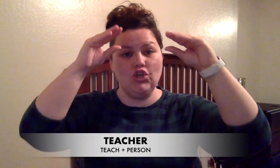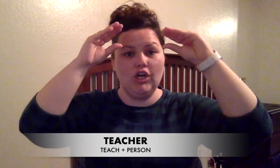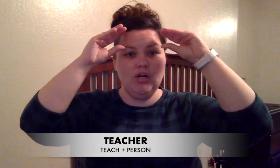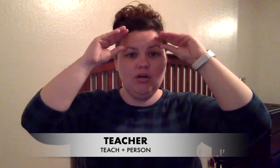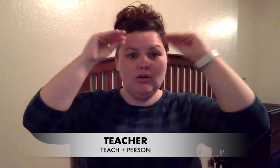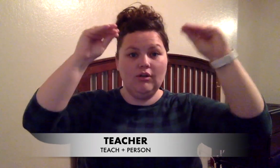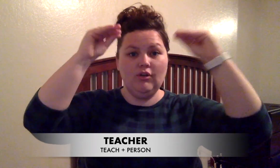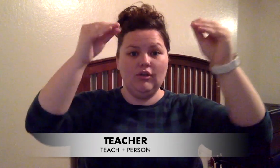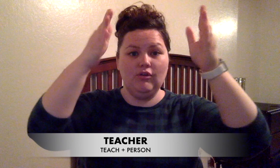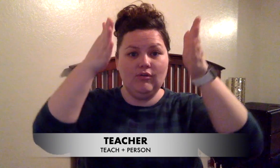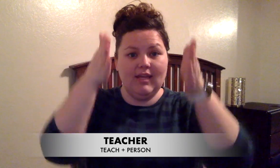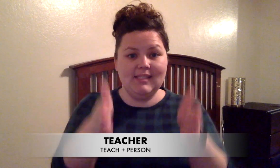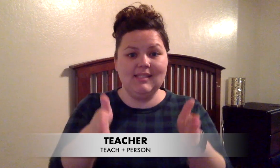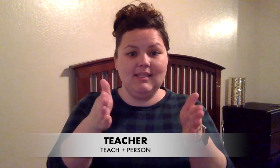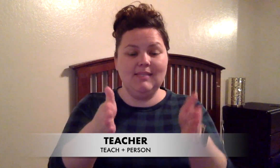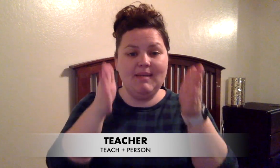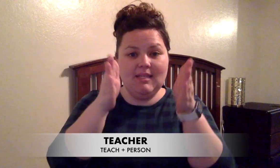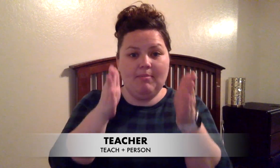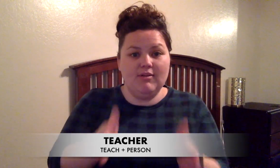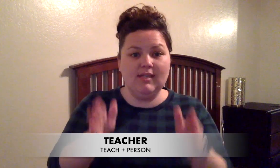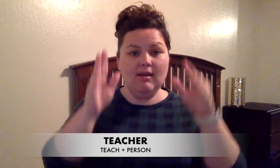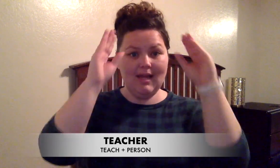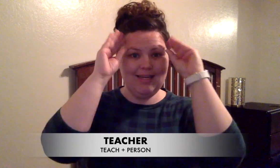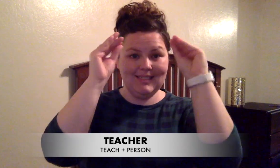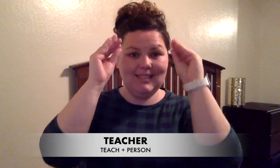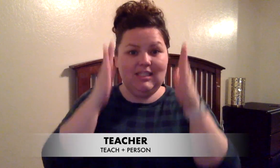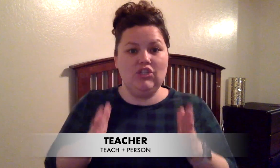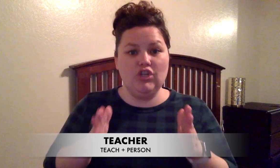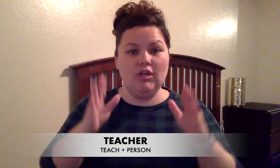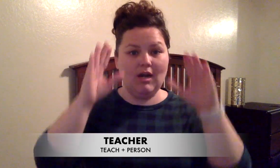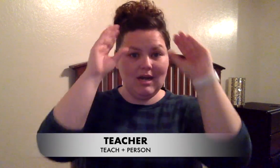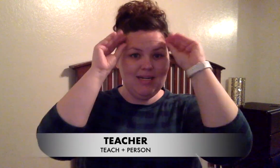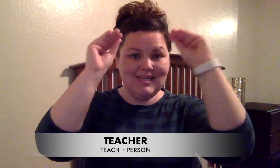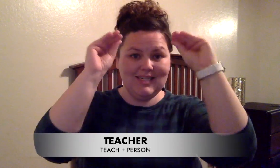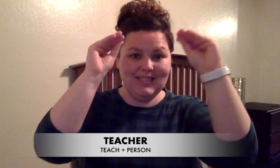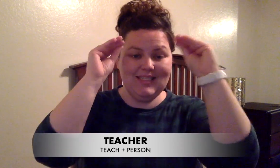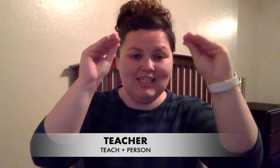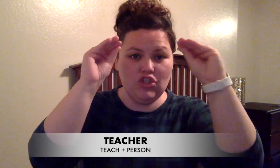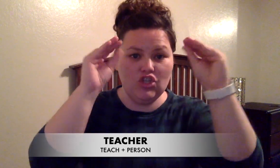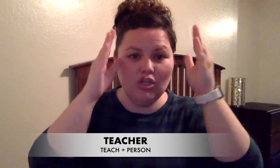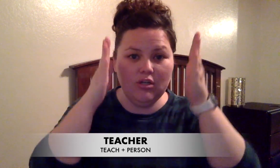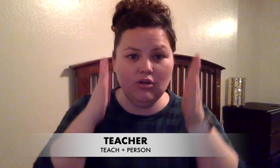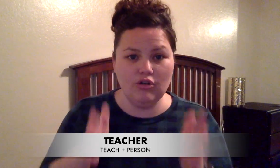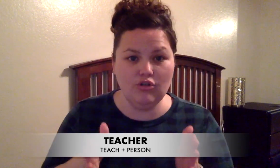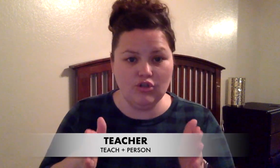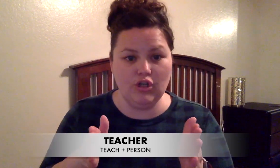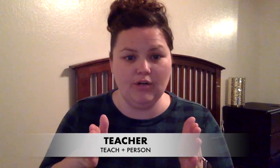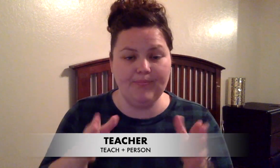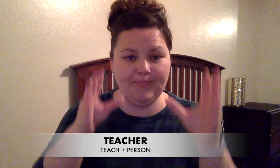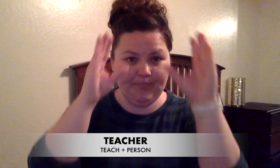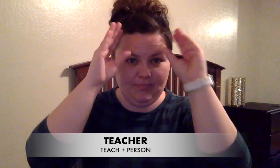teacher, you do this. This makes it a person. Teacher. Teach. Cher.